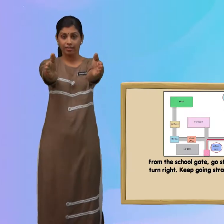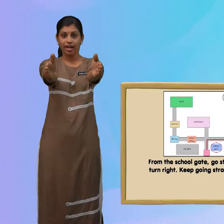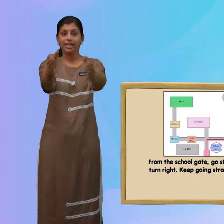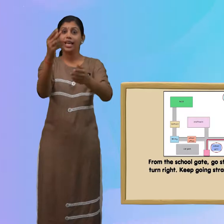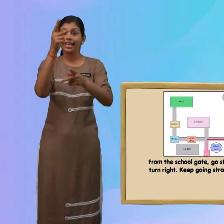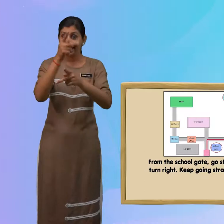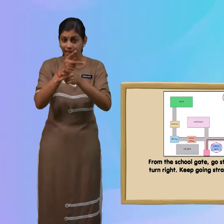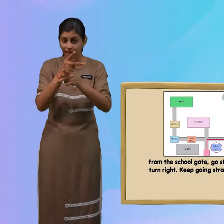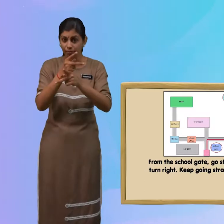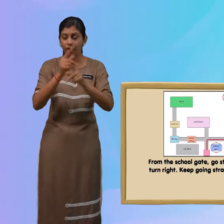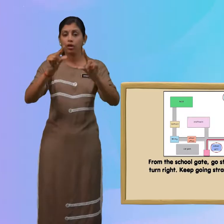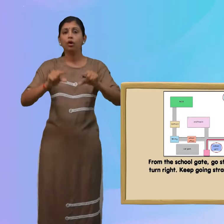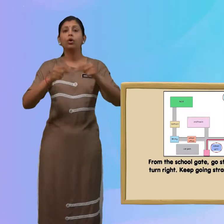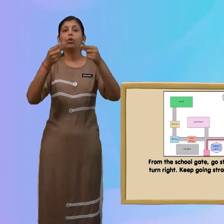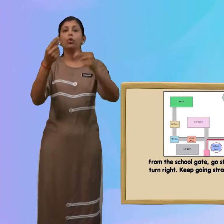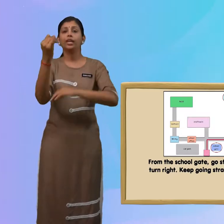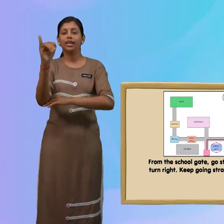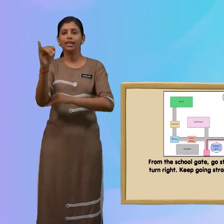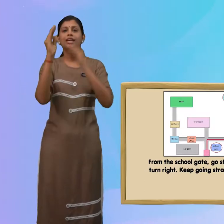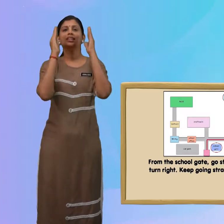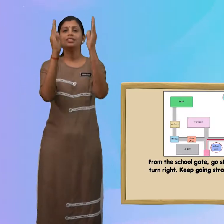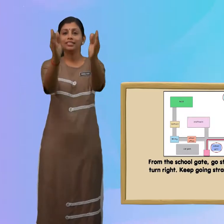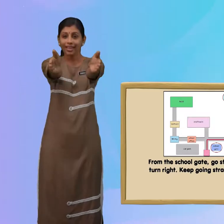Alright? Keep going straight.